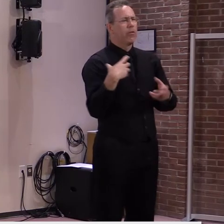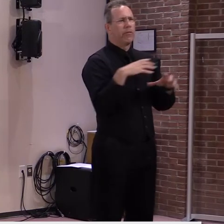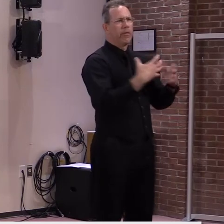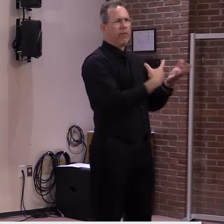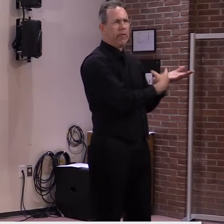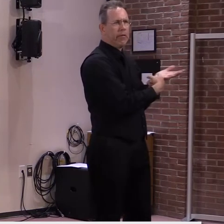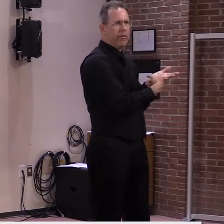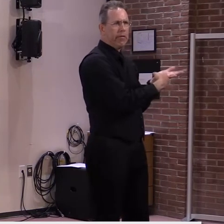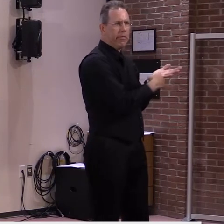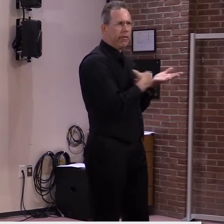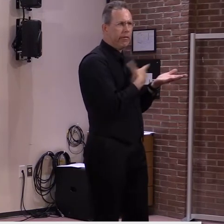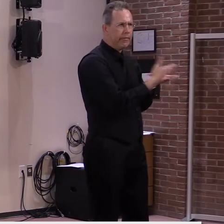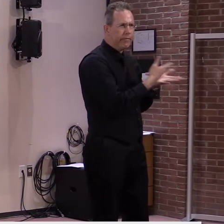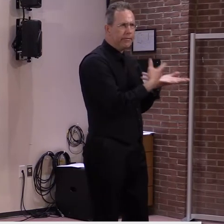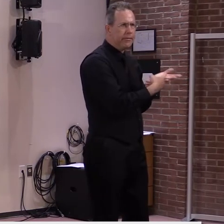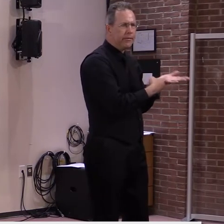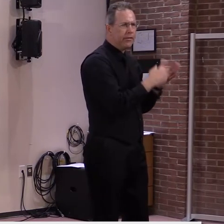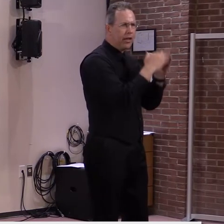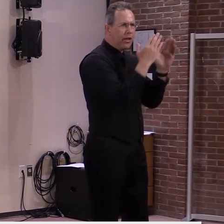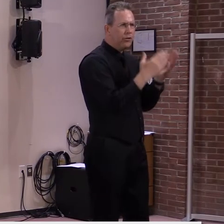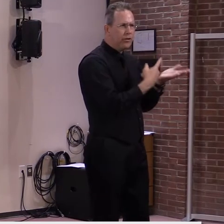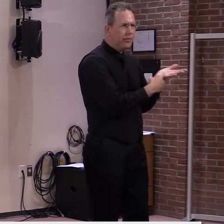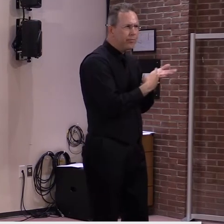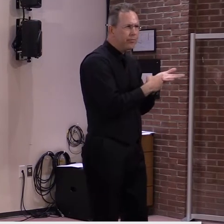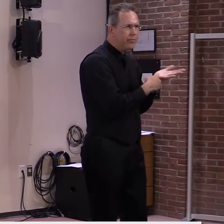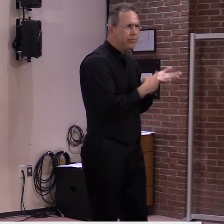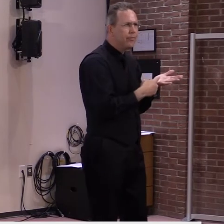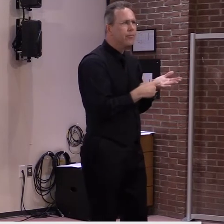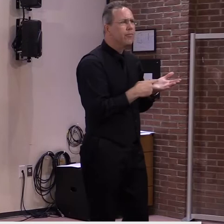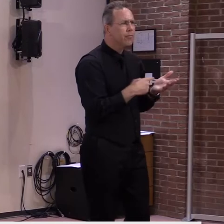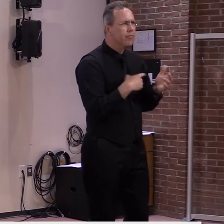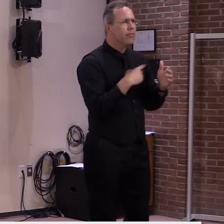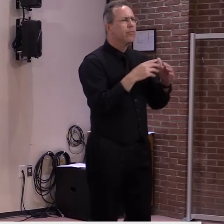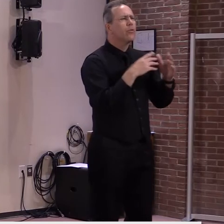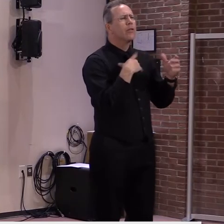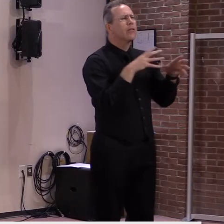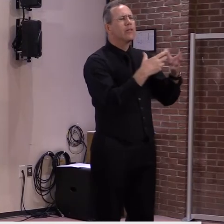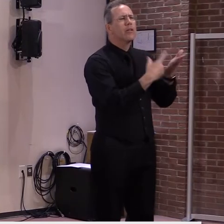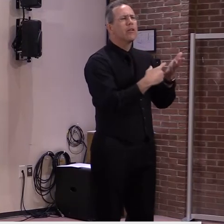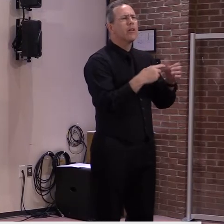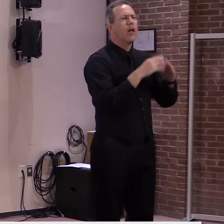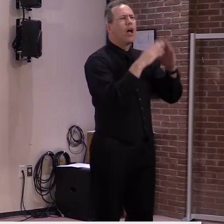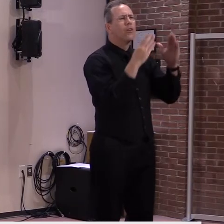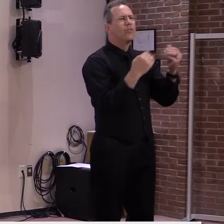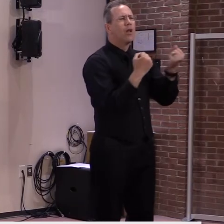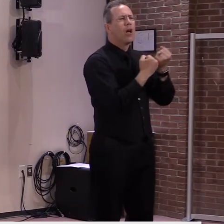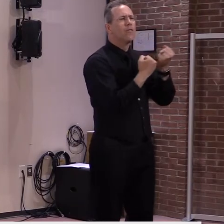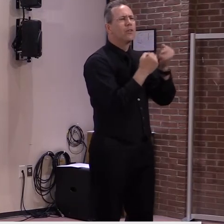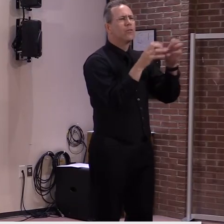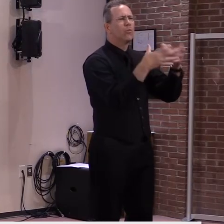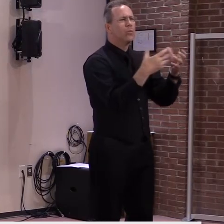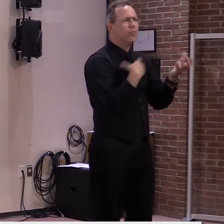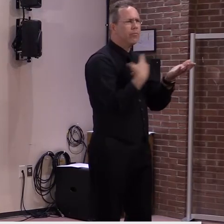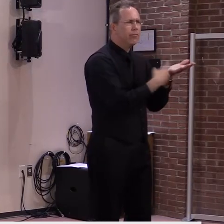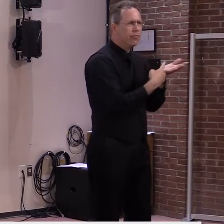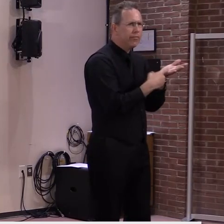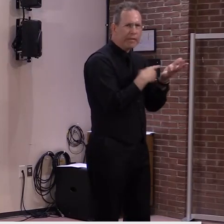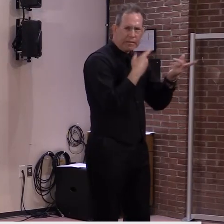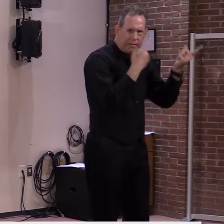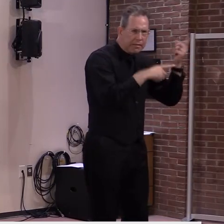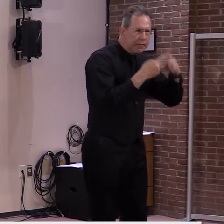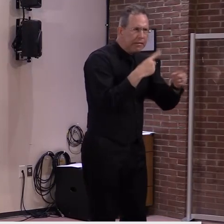well as housing advocates to how do we sort of wind down a program that's unsustainable. As the governor